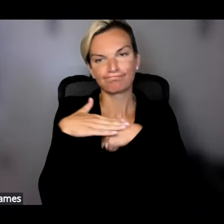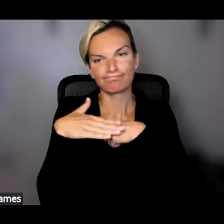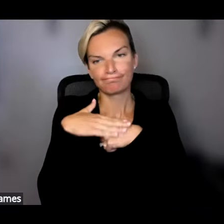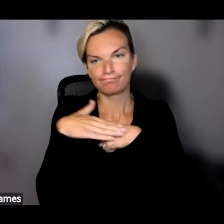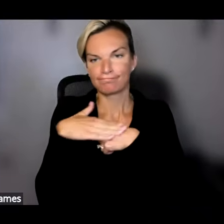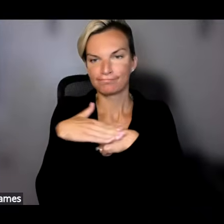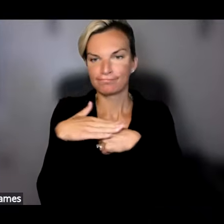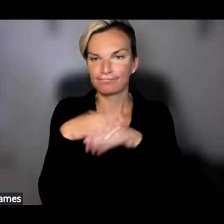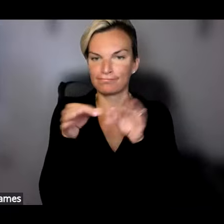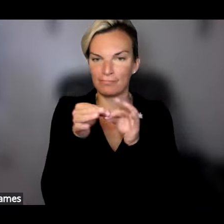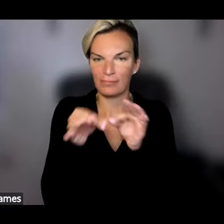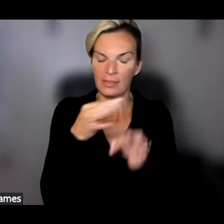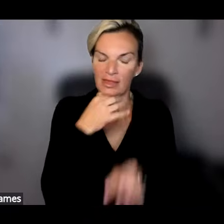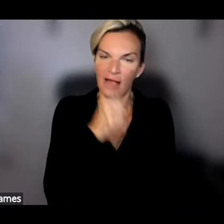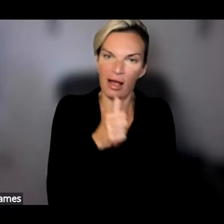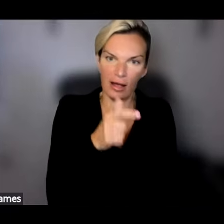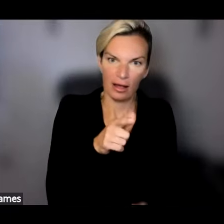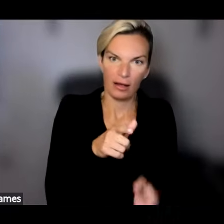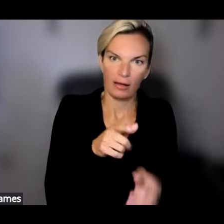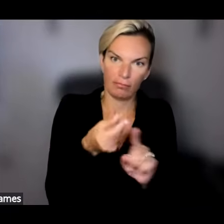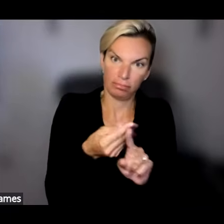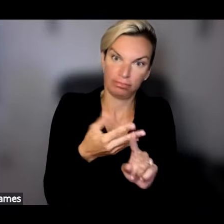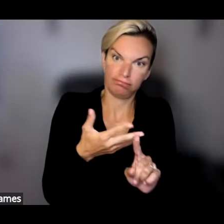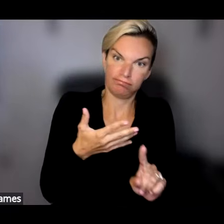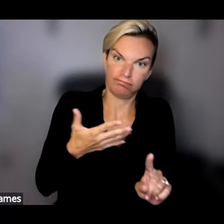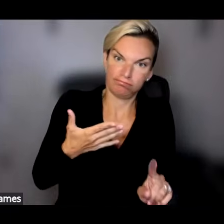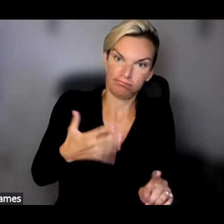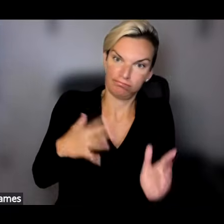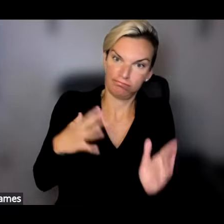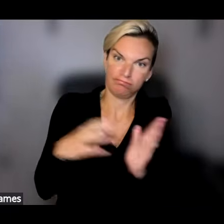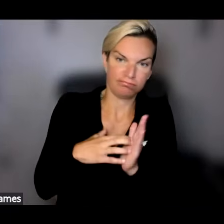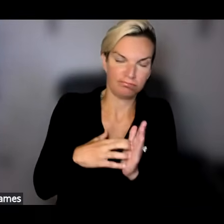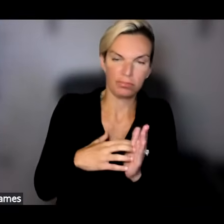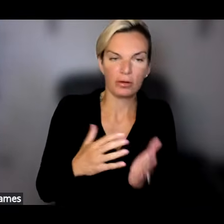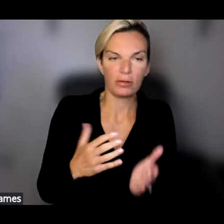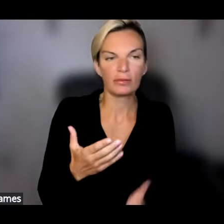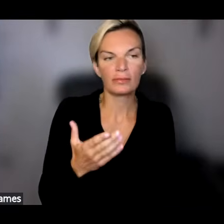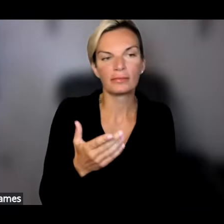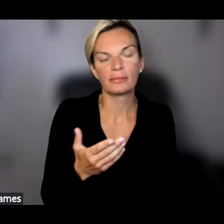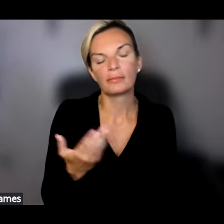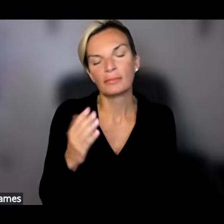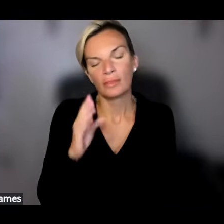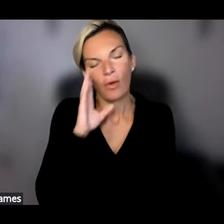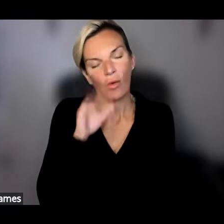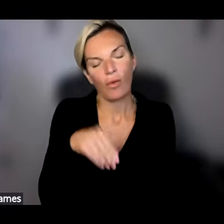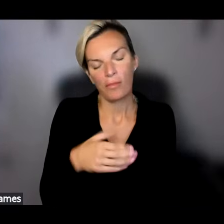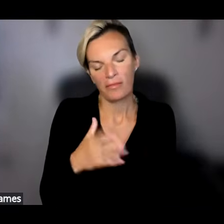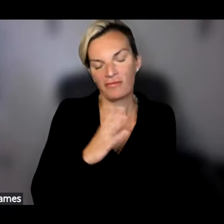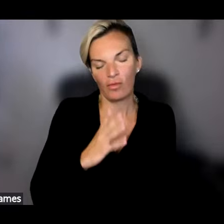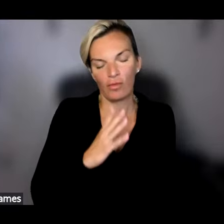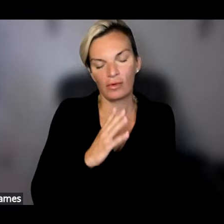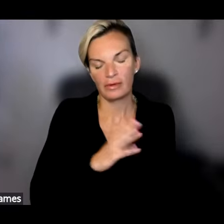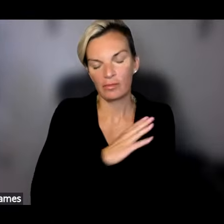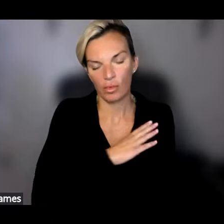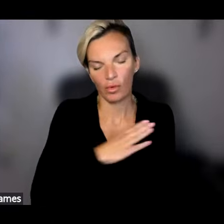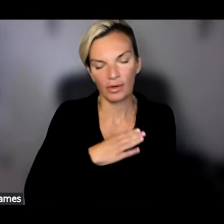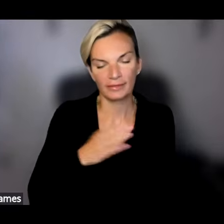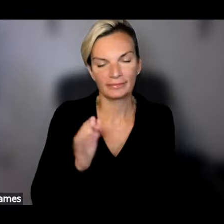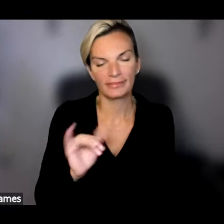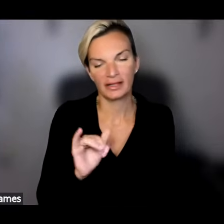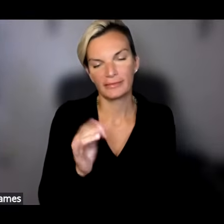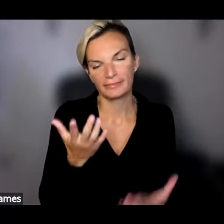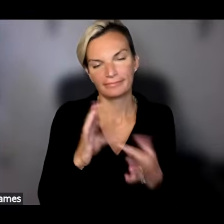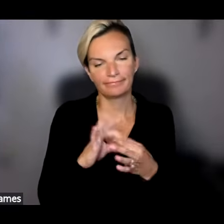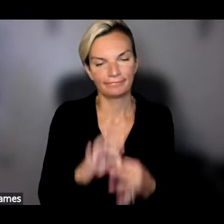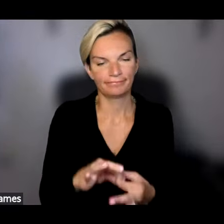think that's fine in principle. Like, we have done that. We've done it both ways. The board has done it both ways. For example, even on the topic of elections, if you